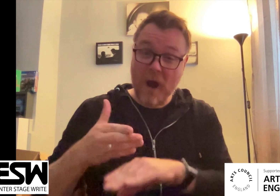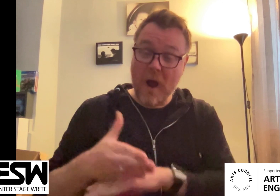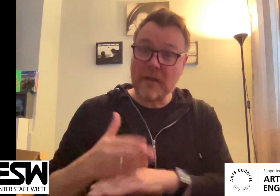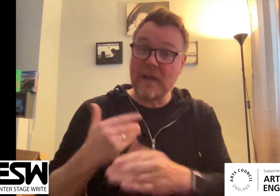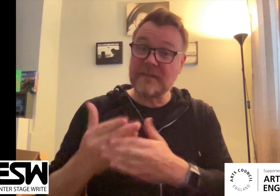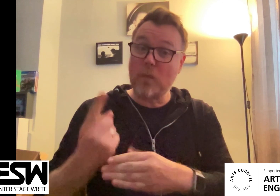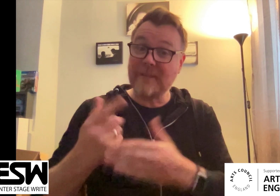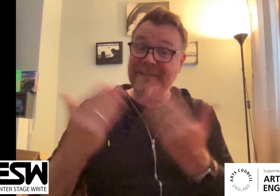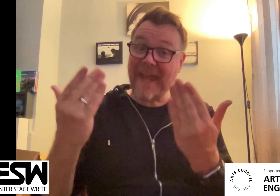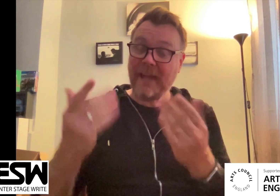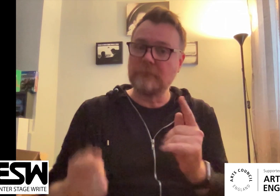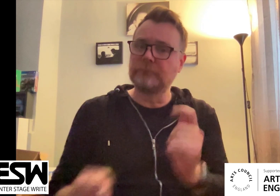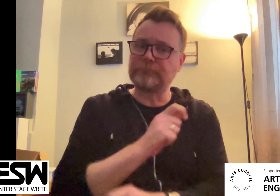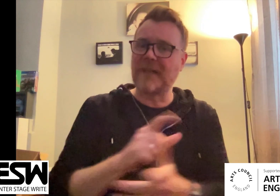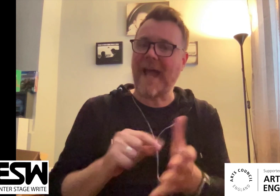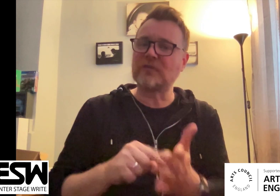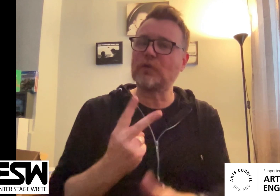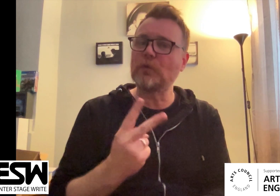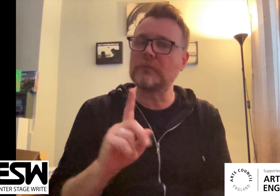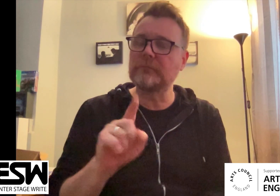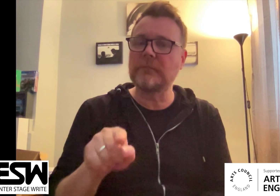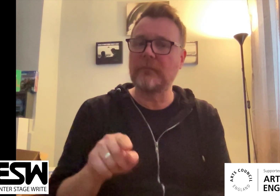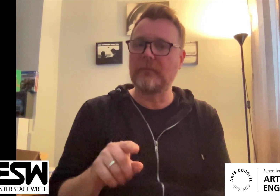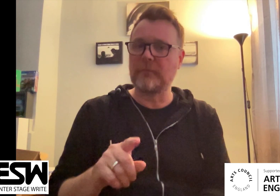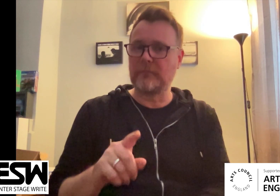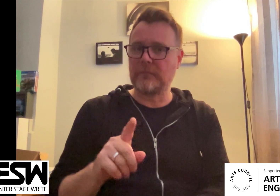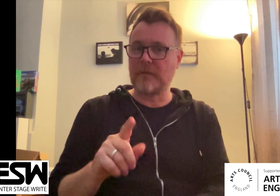They're working hard, and then one day everything changes.